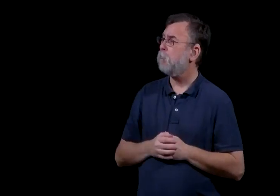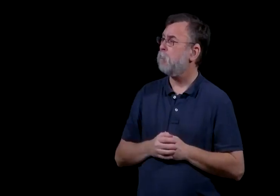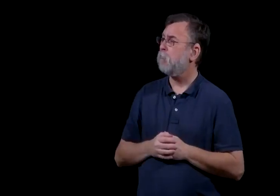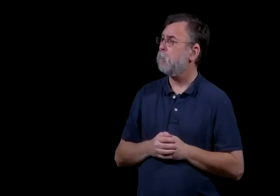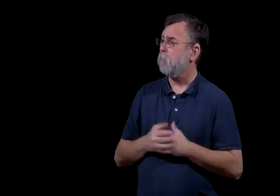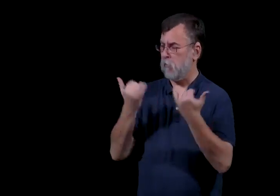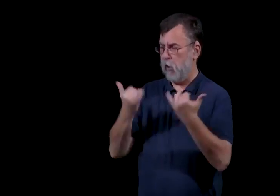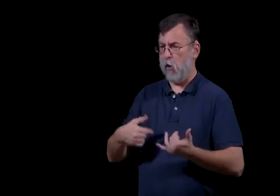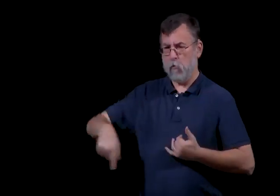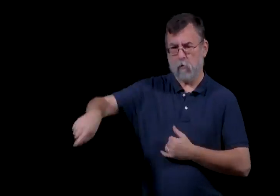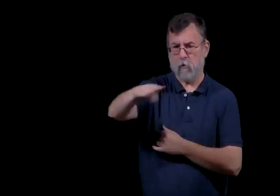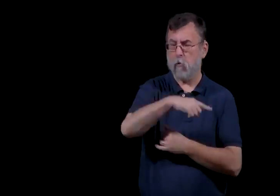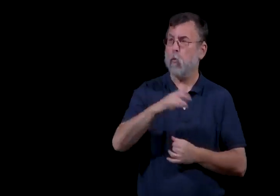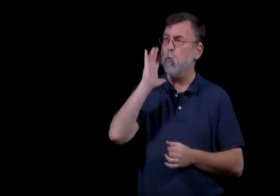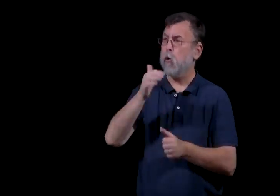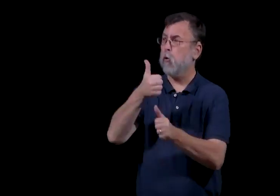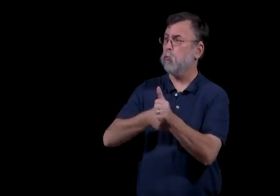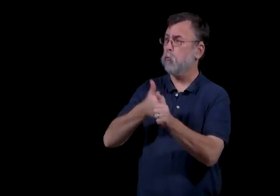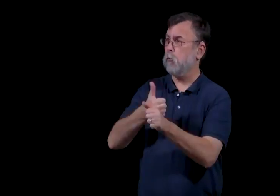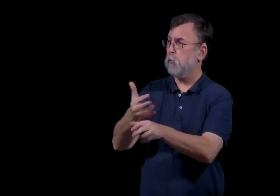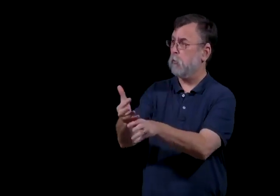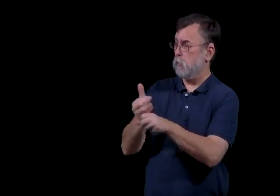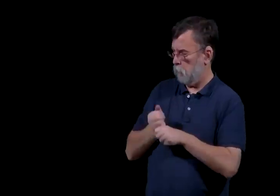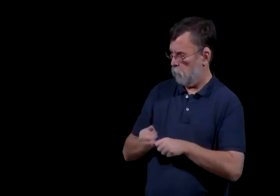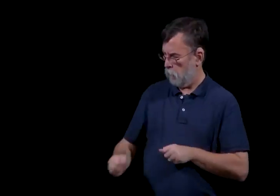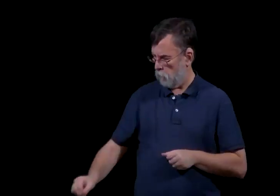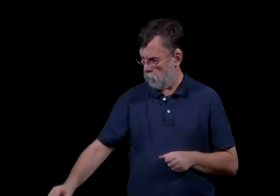And Lord, we don't know what next week's going to look like.